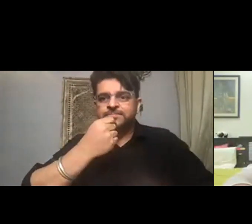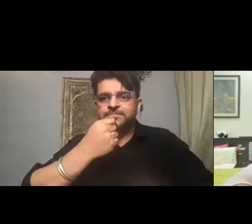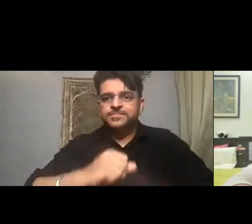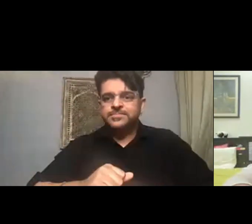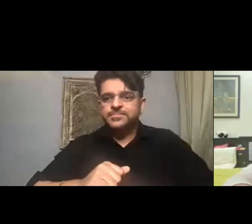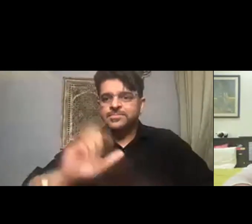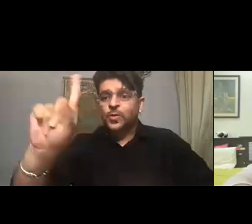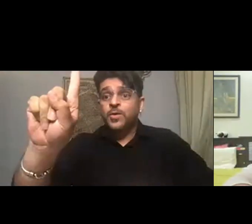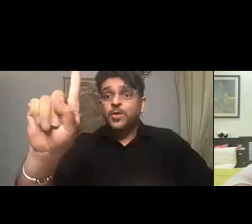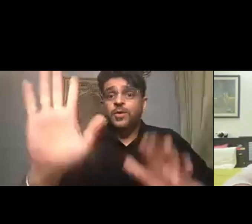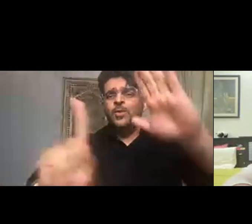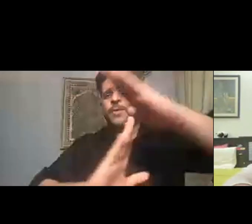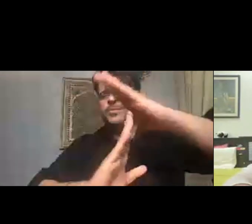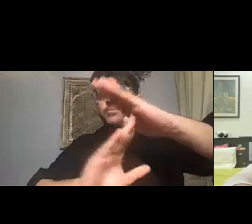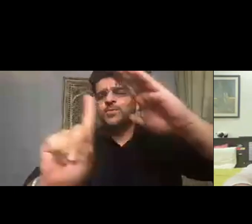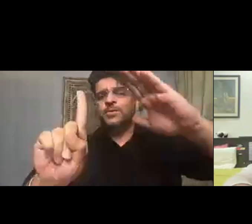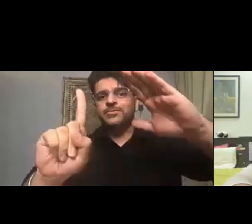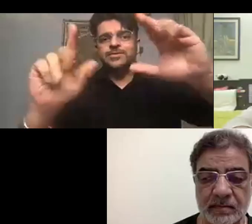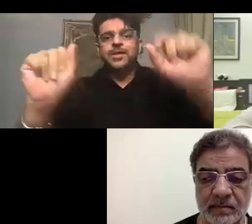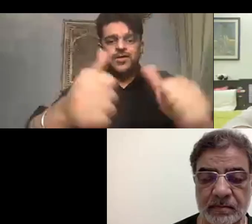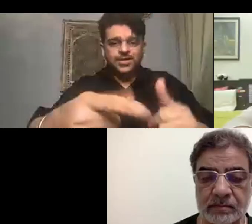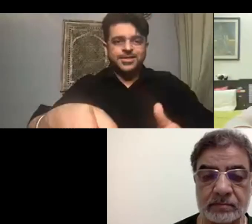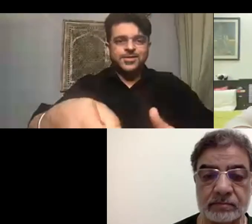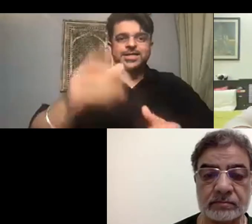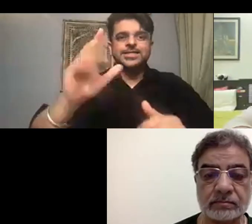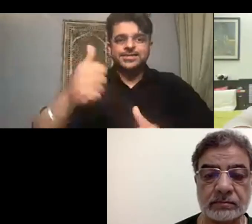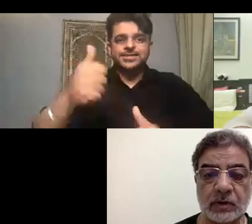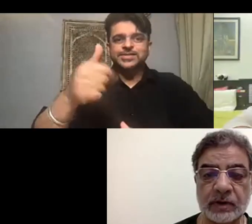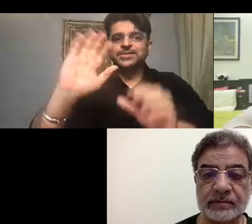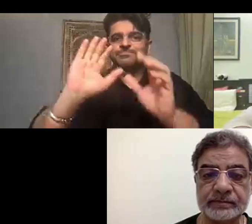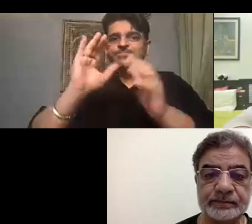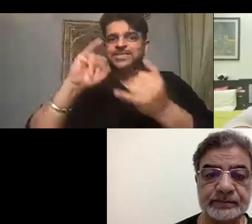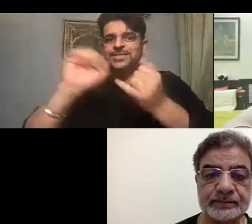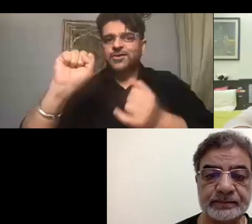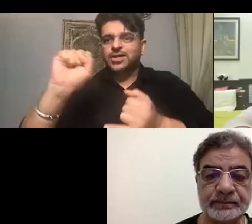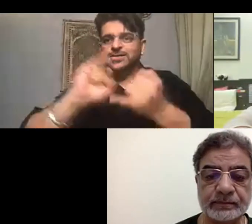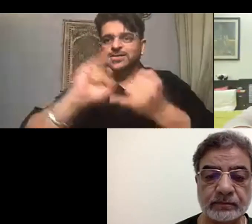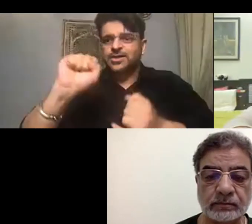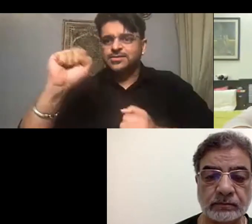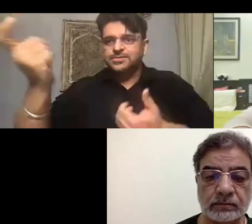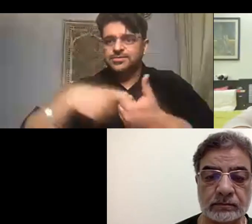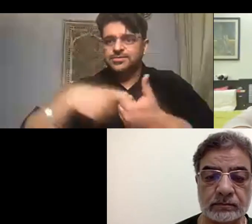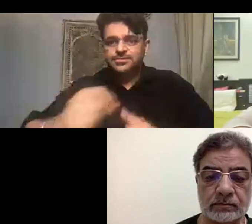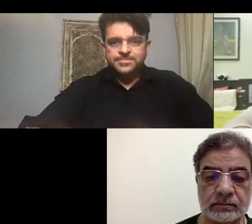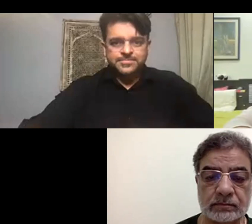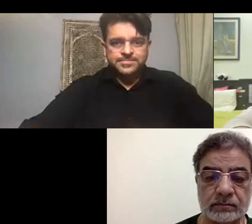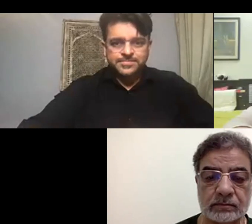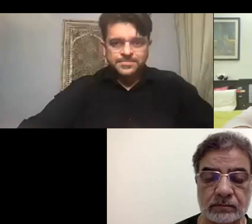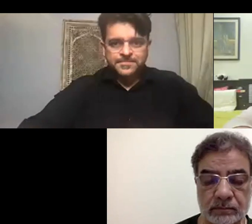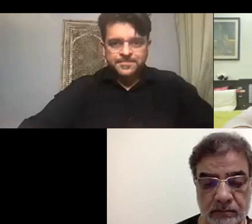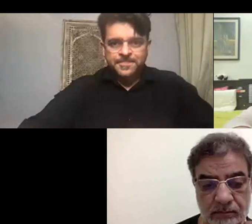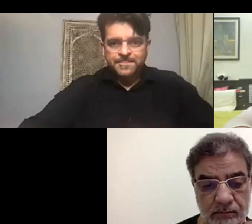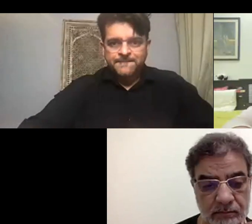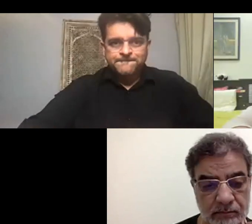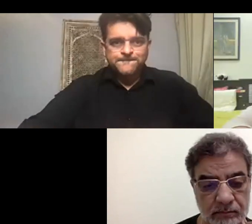Should I continue now? No. The interpreter is not there. Just a minute. Sarah, can Sarah be spotlighted,